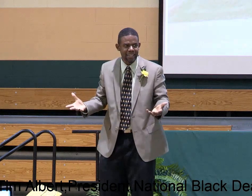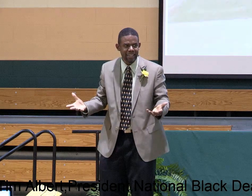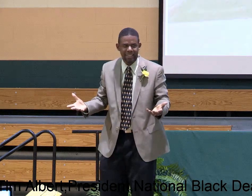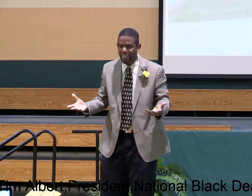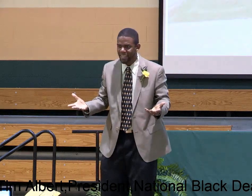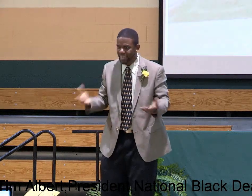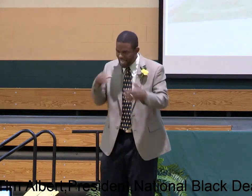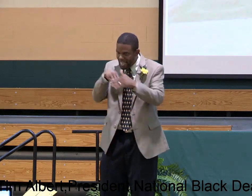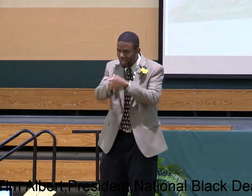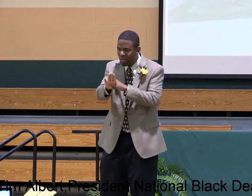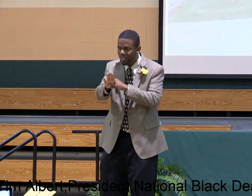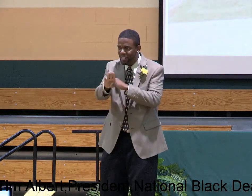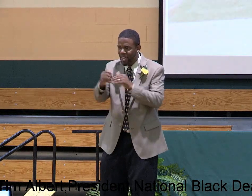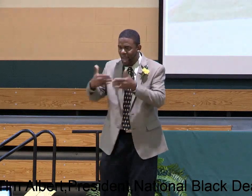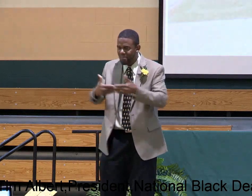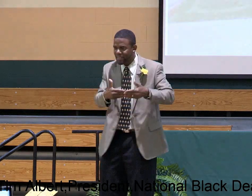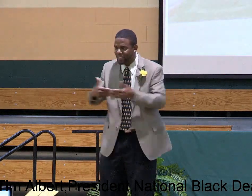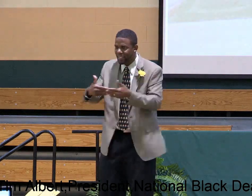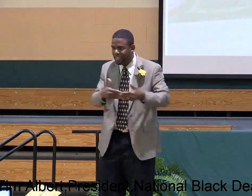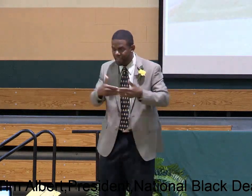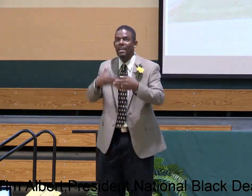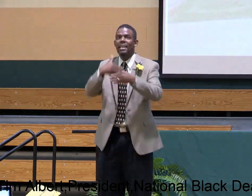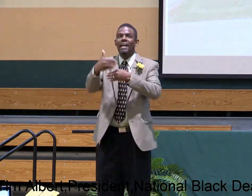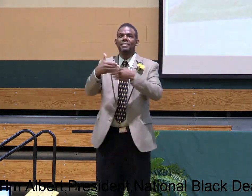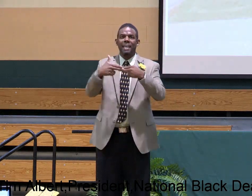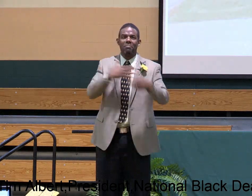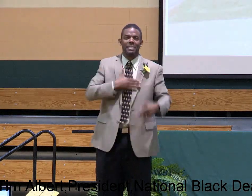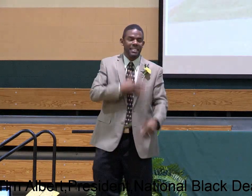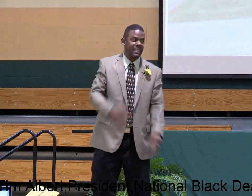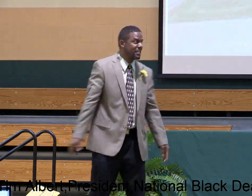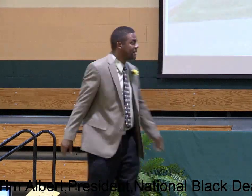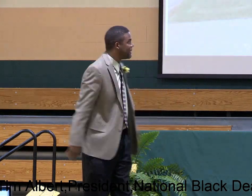in front of the school, right? You entered the cubs. Next slide.